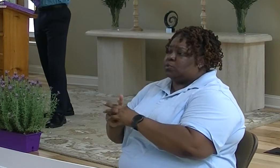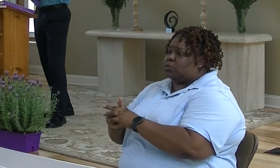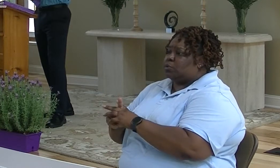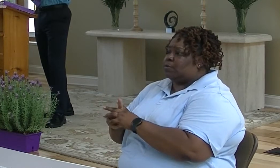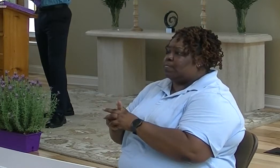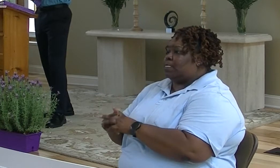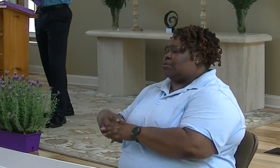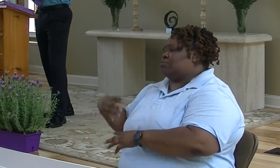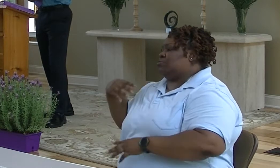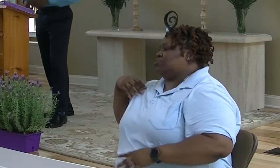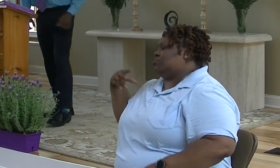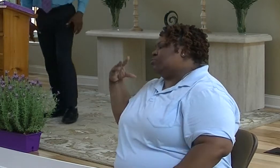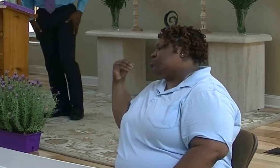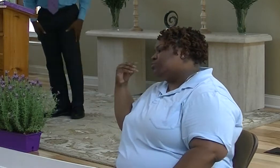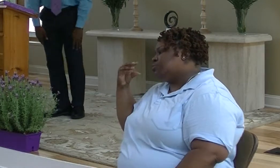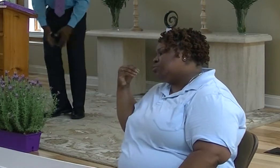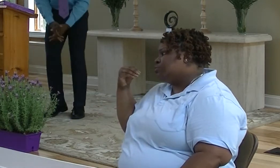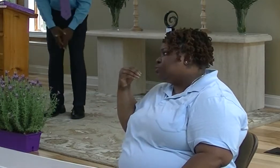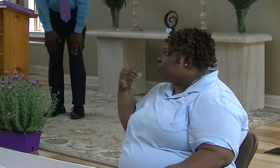this shoulder and say,